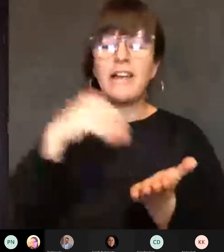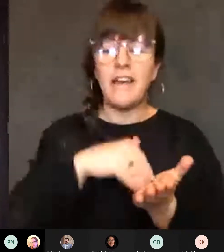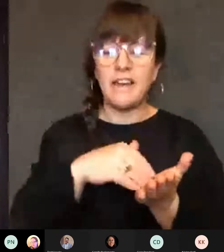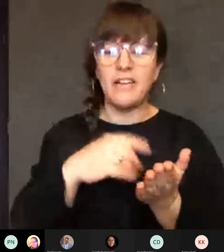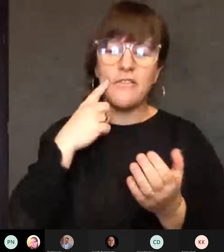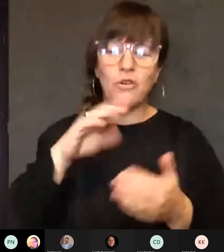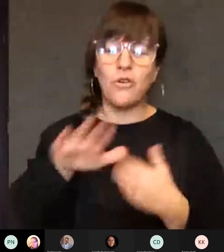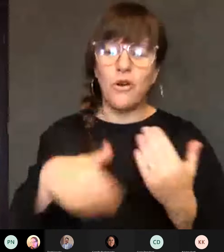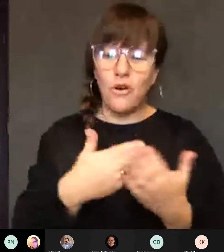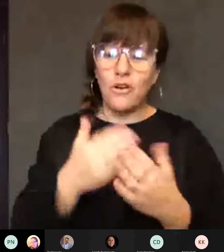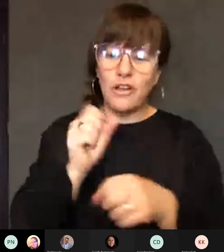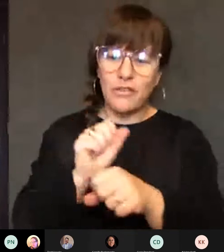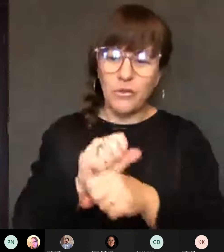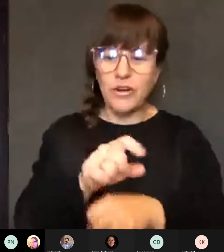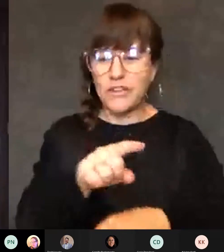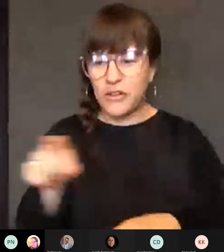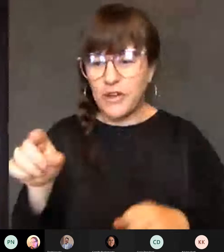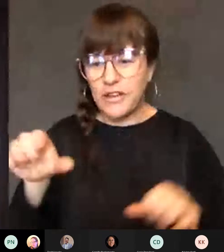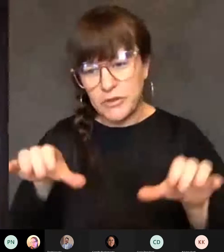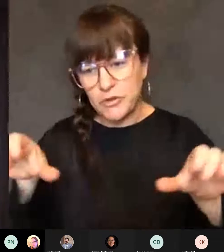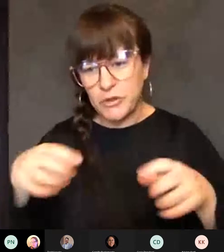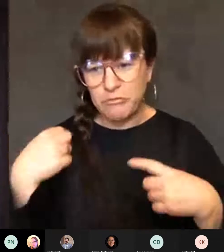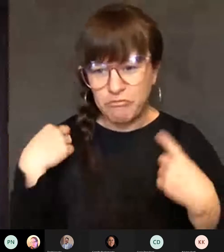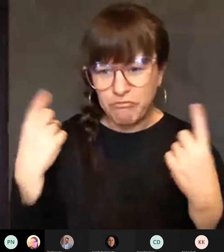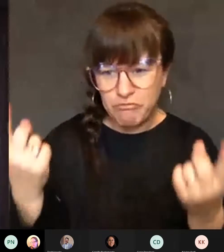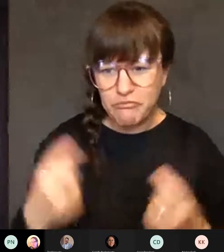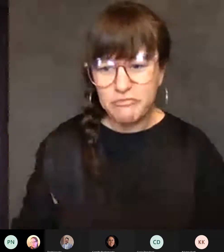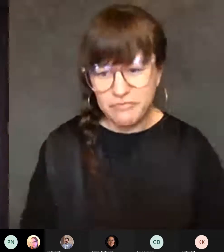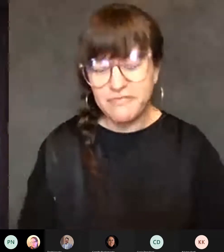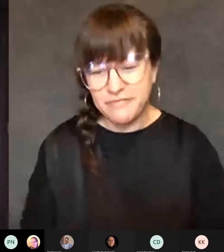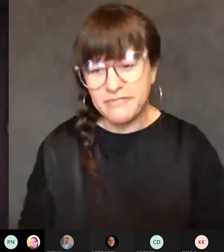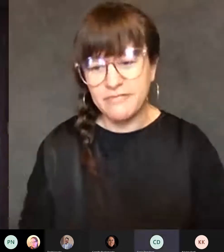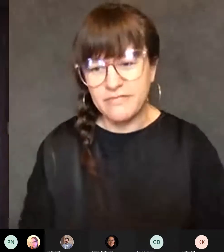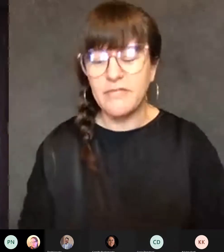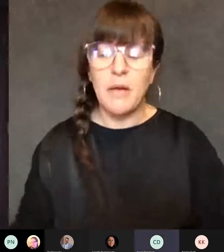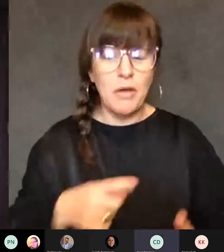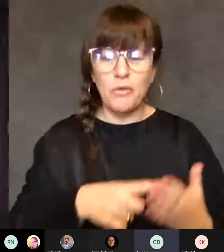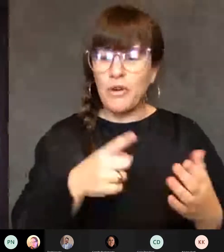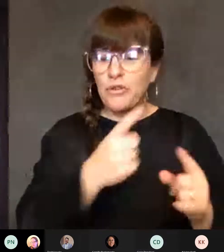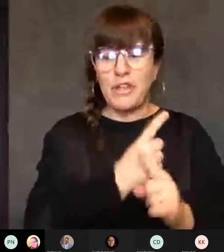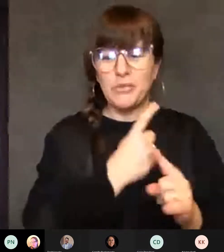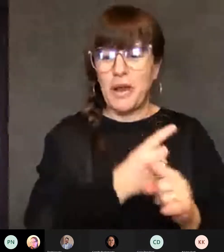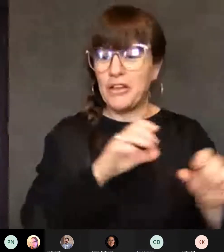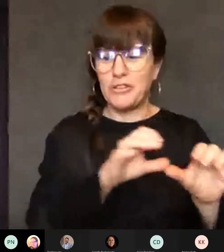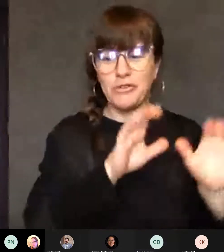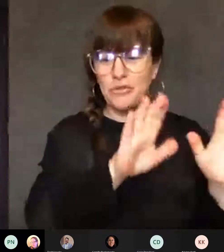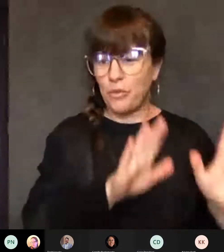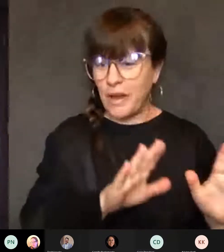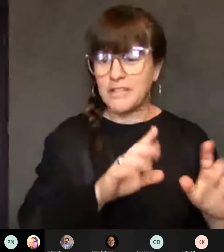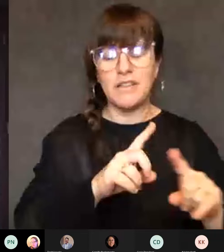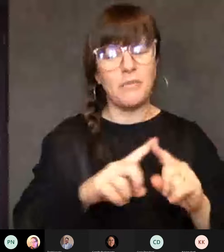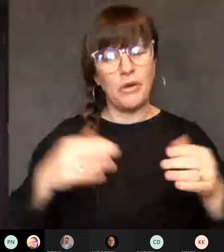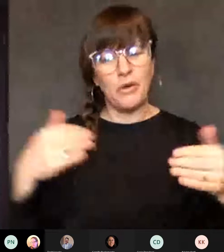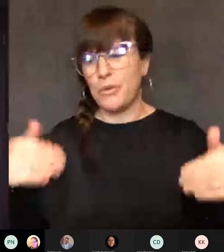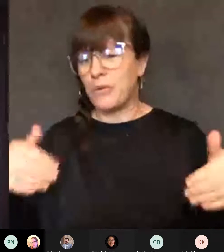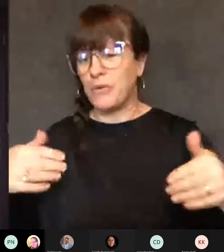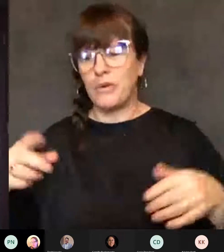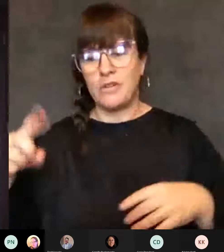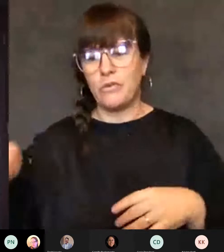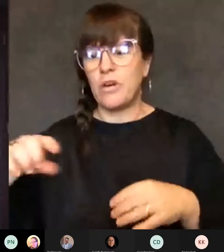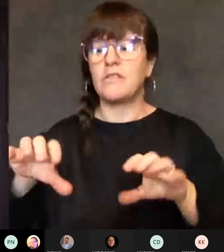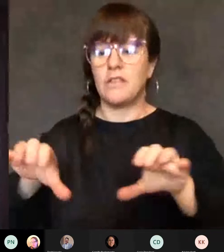all of the work that you've been doing. What you've done normally has been terrific, but you've really, really, really stepped up in